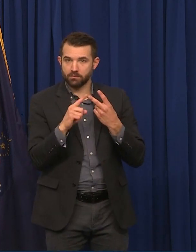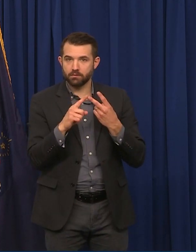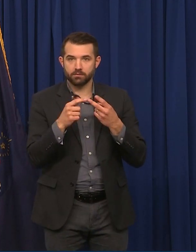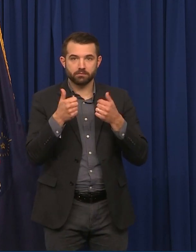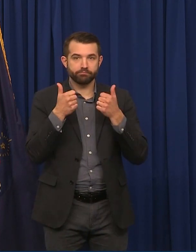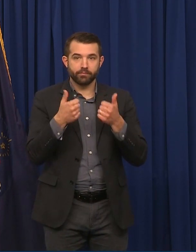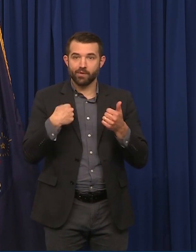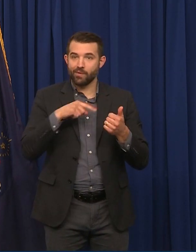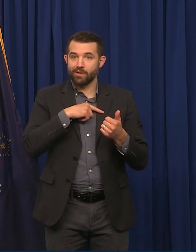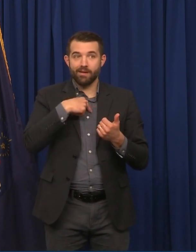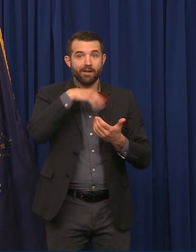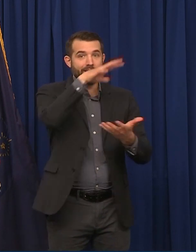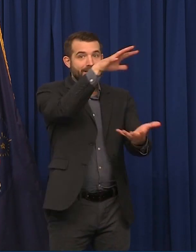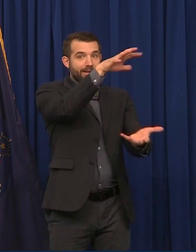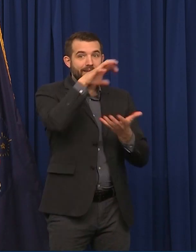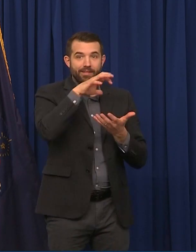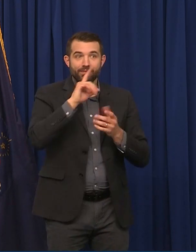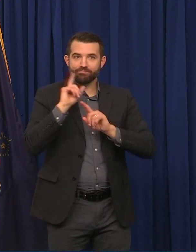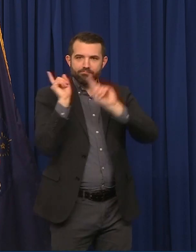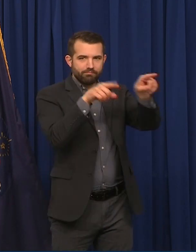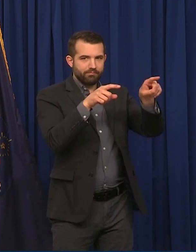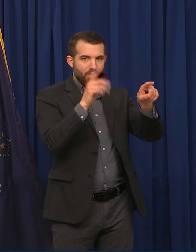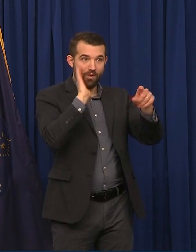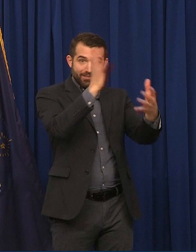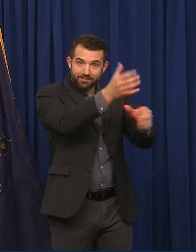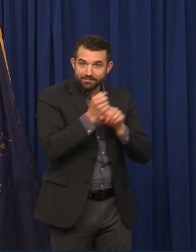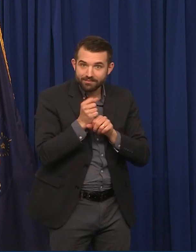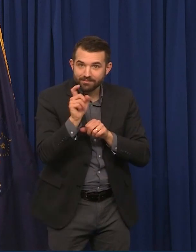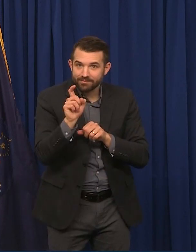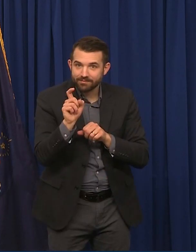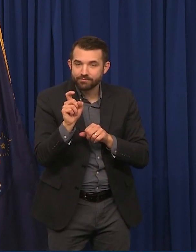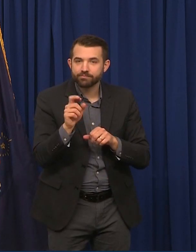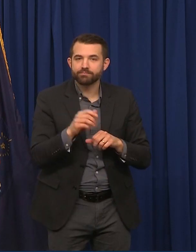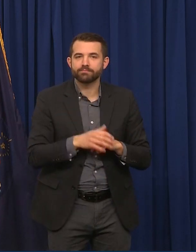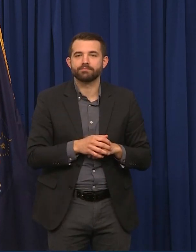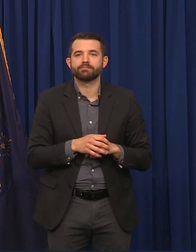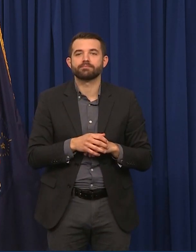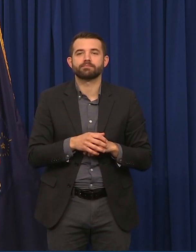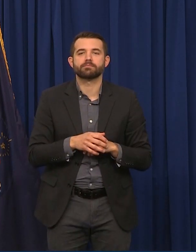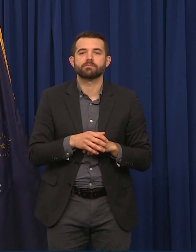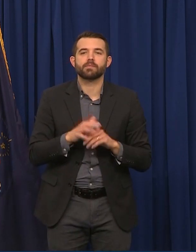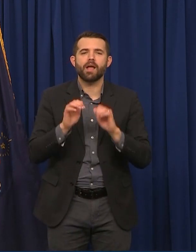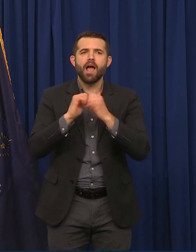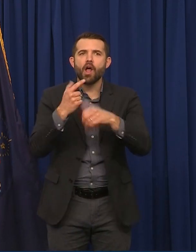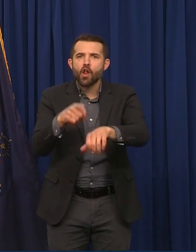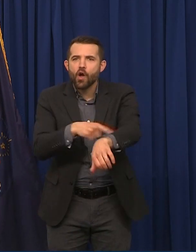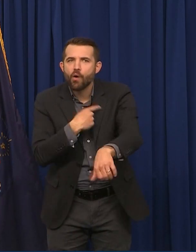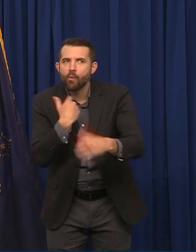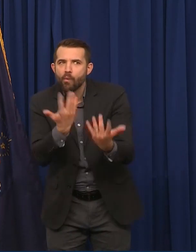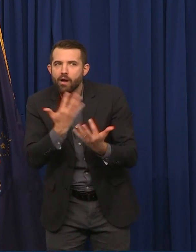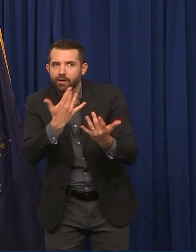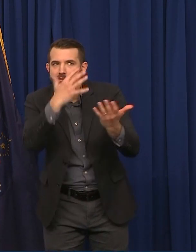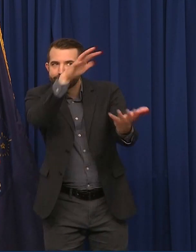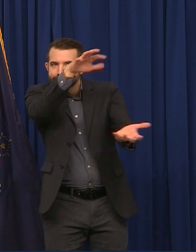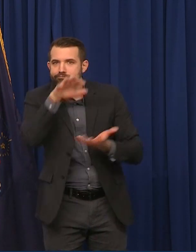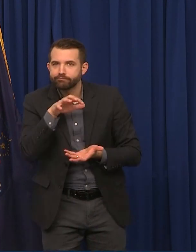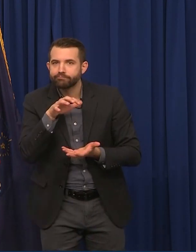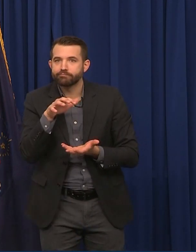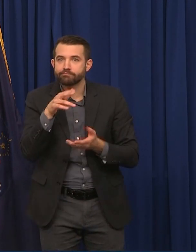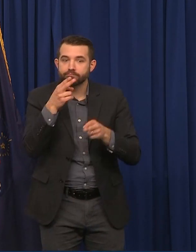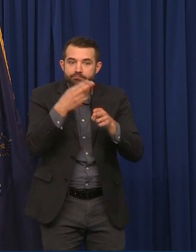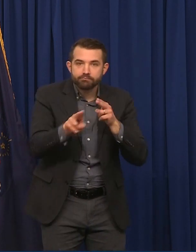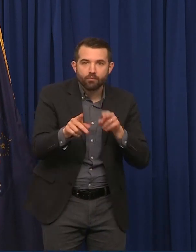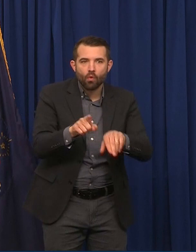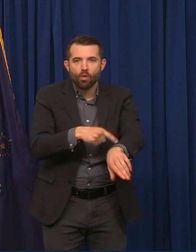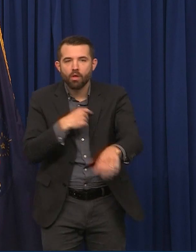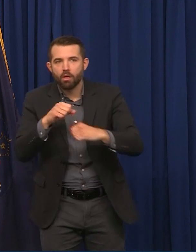we've made this order, but what are the likelihood that the order will be fulfilled and fulfilled in a manner that is timely enough for us to get these masks to